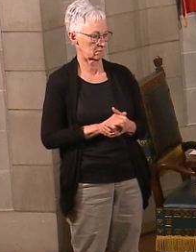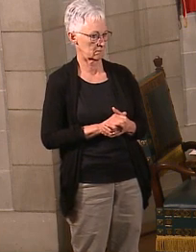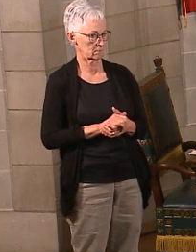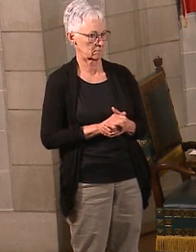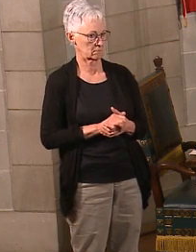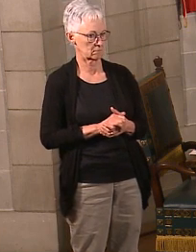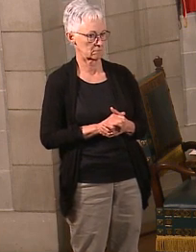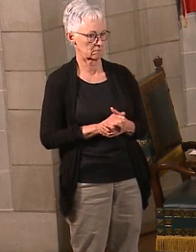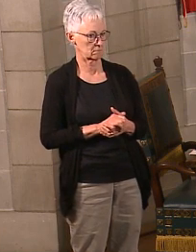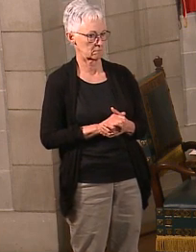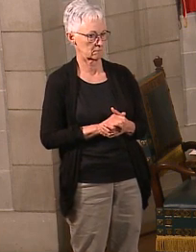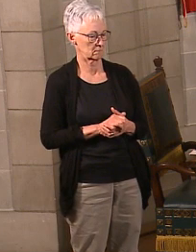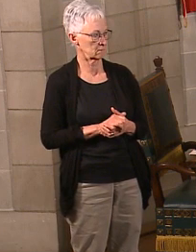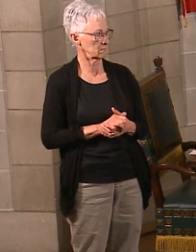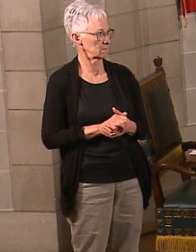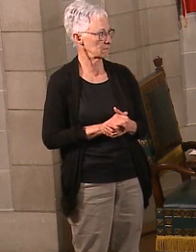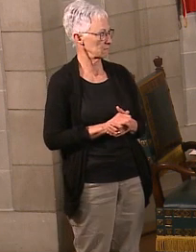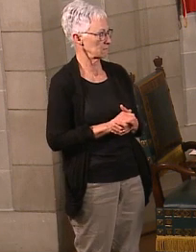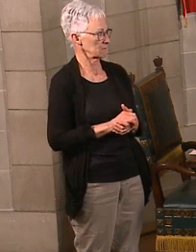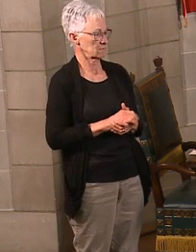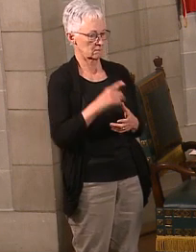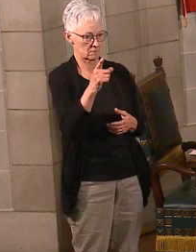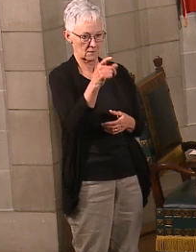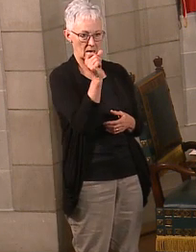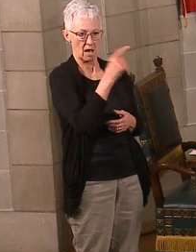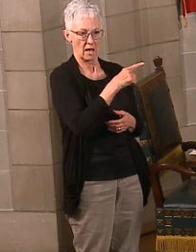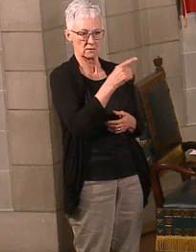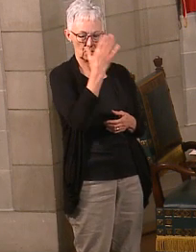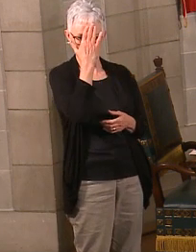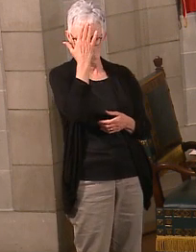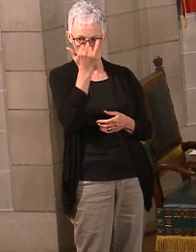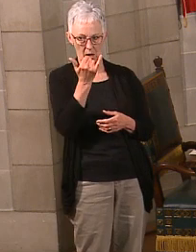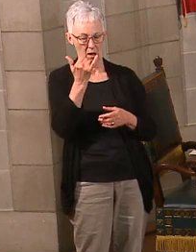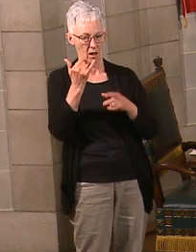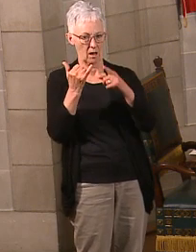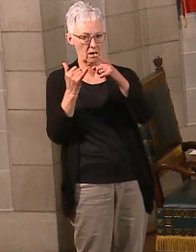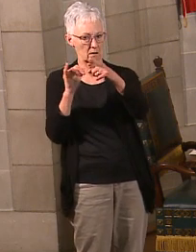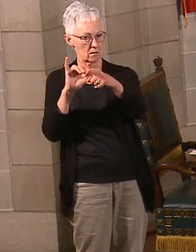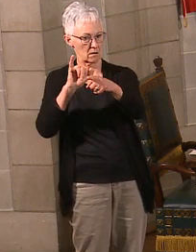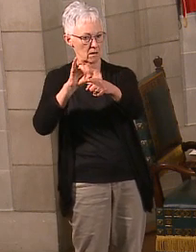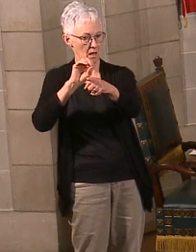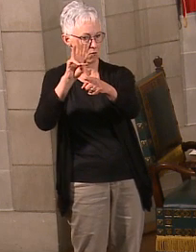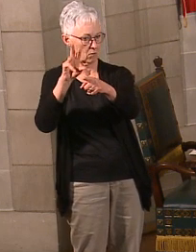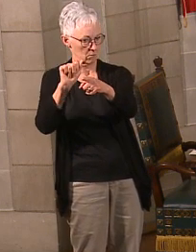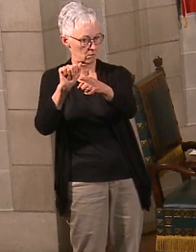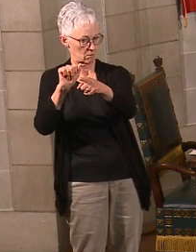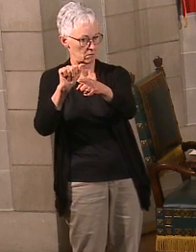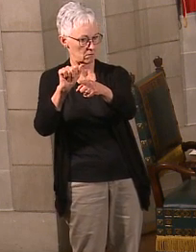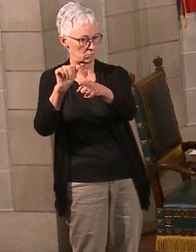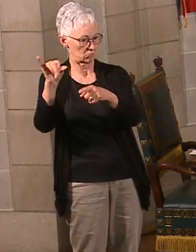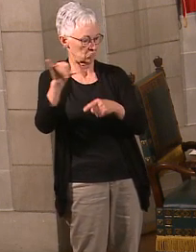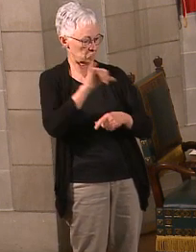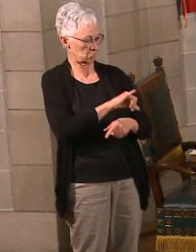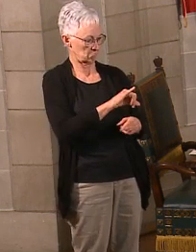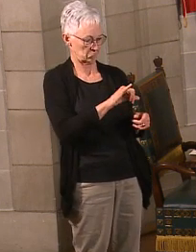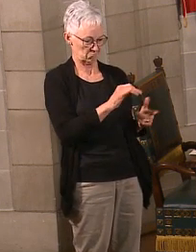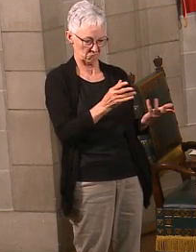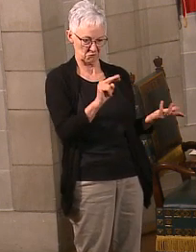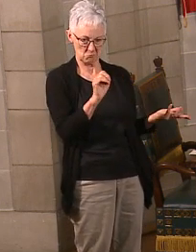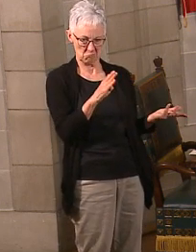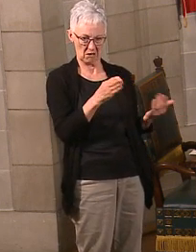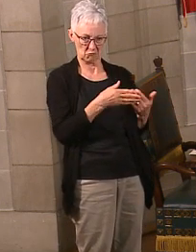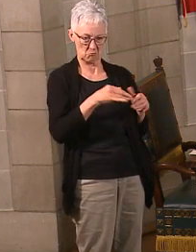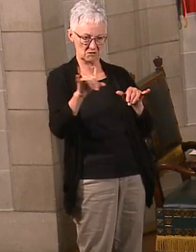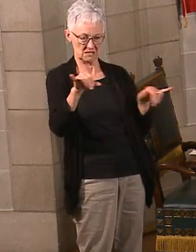inmates in Nebraska and not? So again, Paul Ham will ask, why are some states, specifically Iowa, able to release